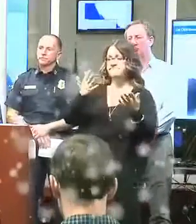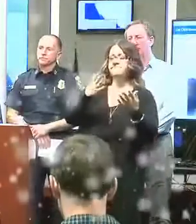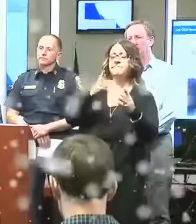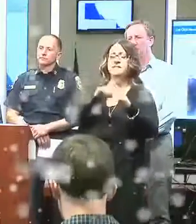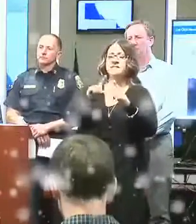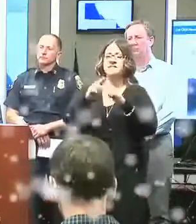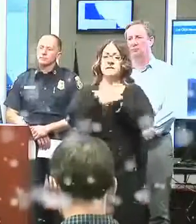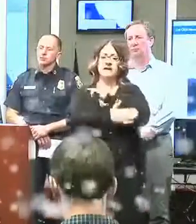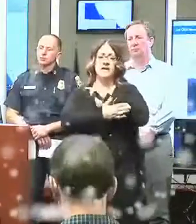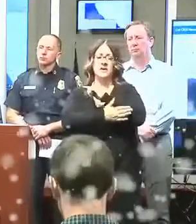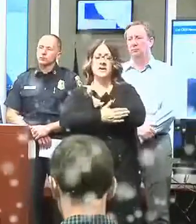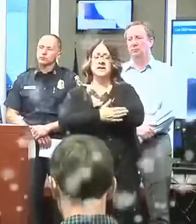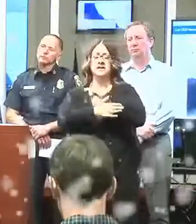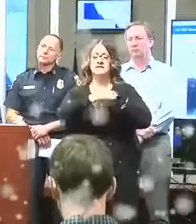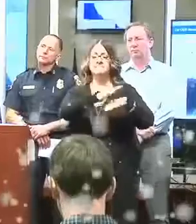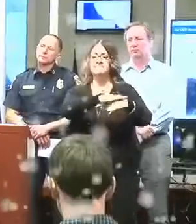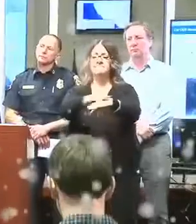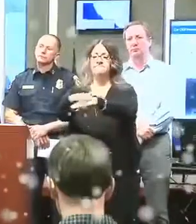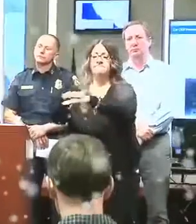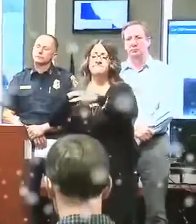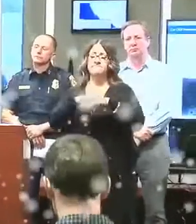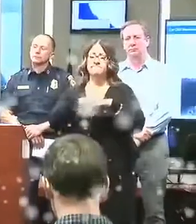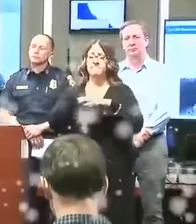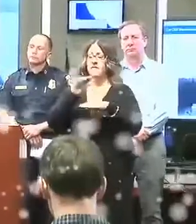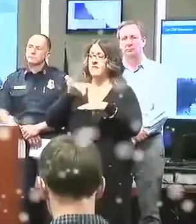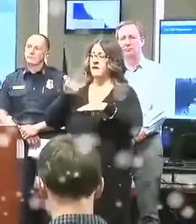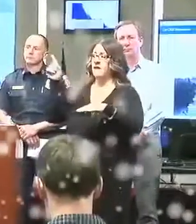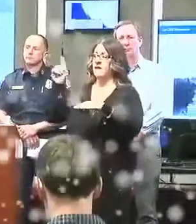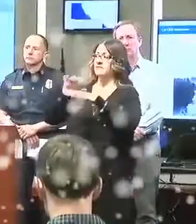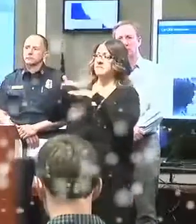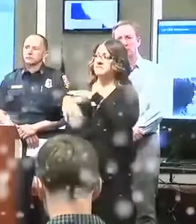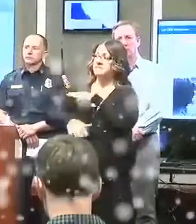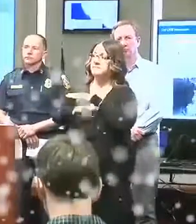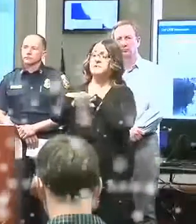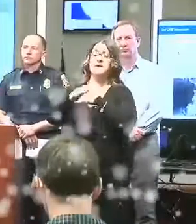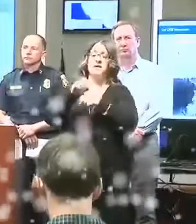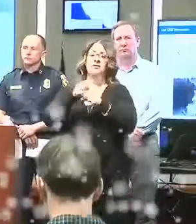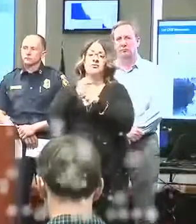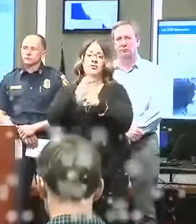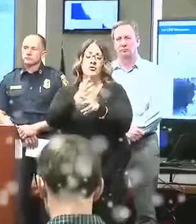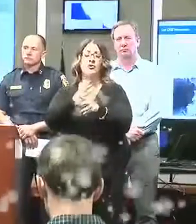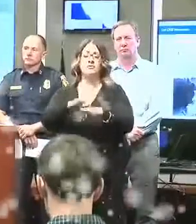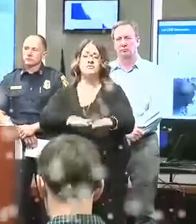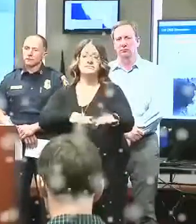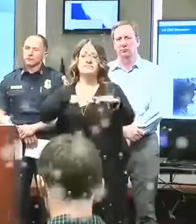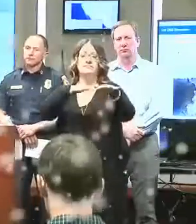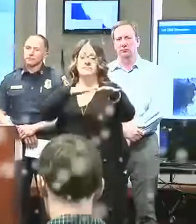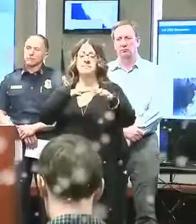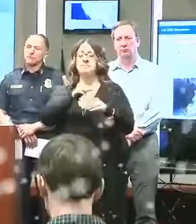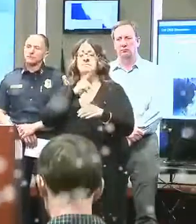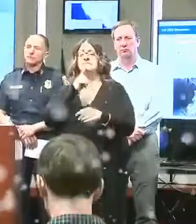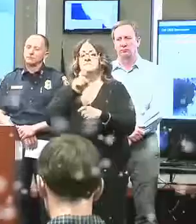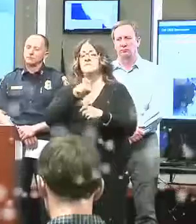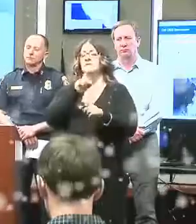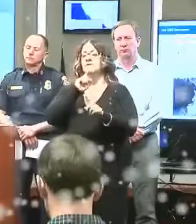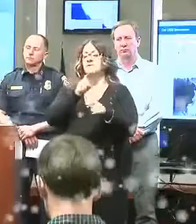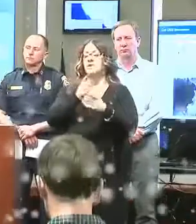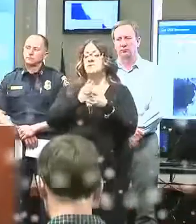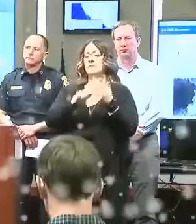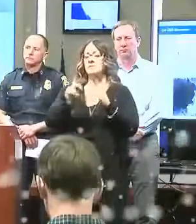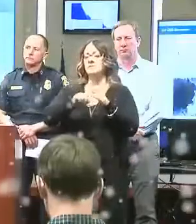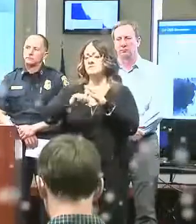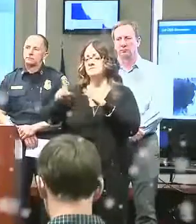that could be affected by any potential rising water and or evacuations. Our law enforcement branch has